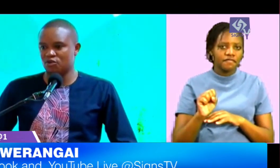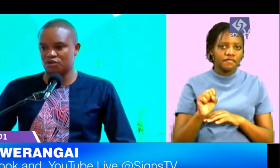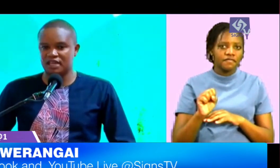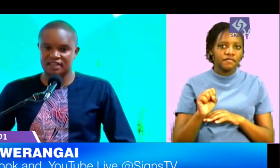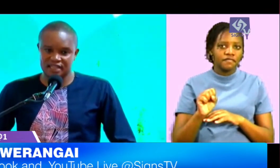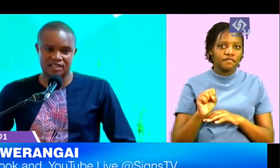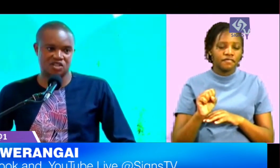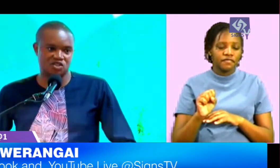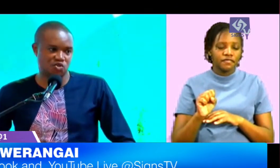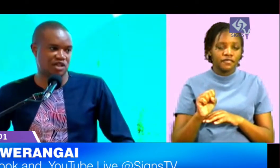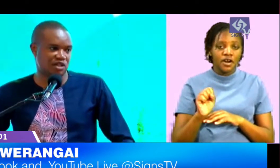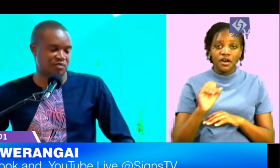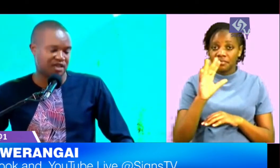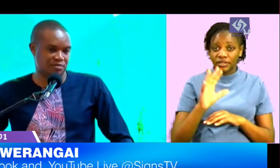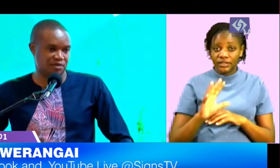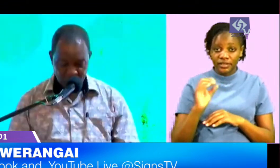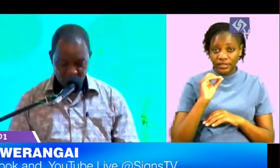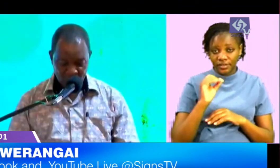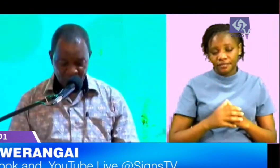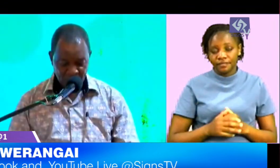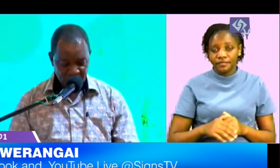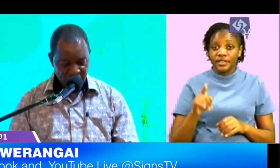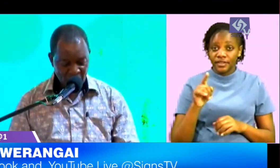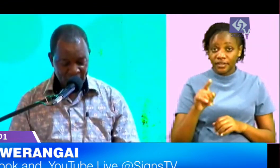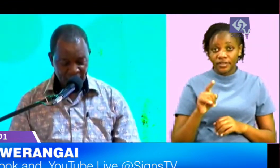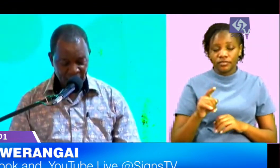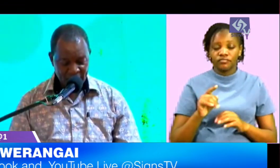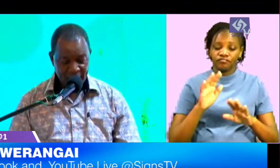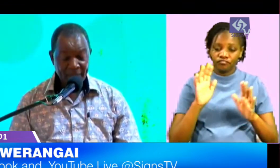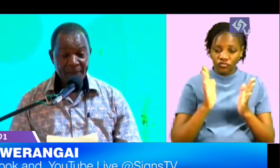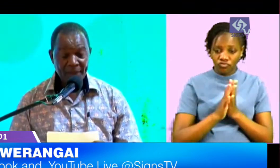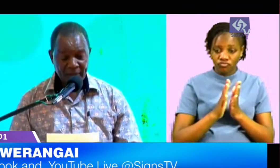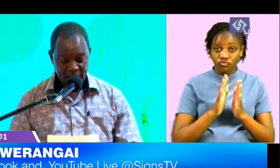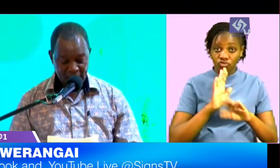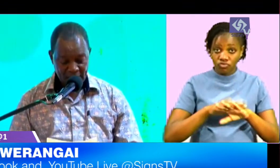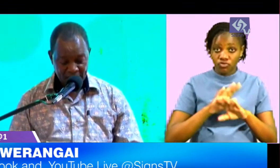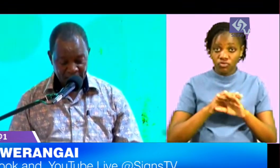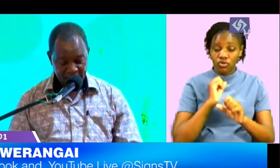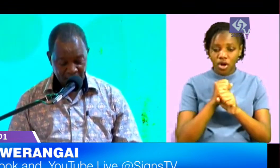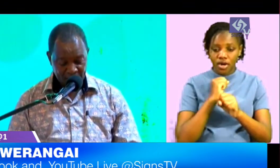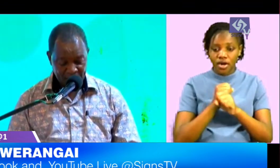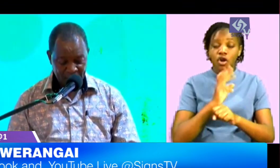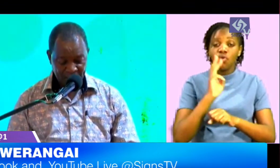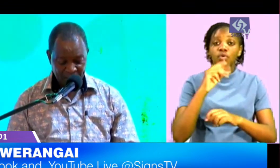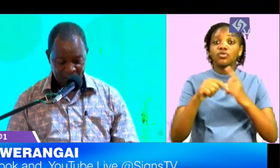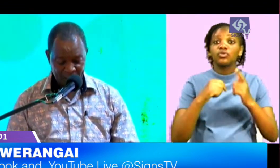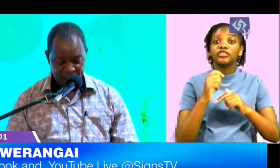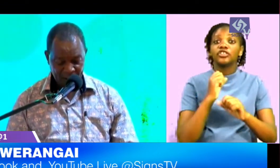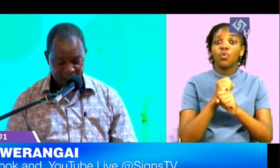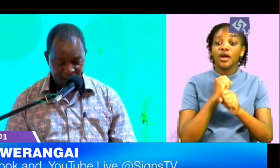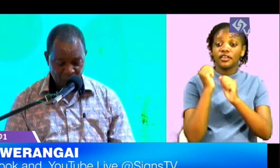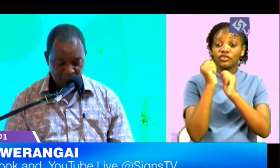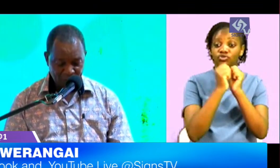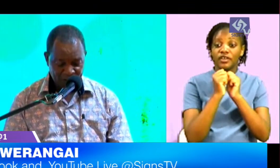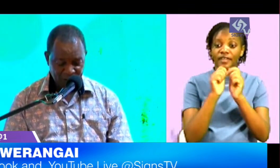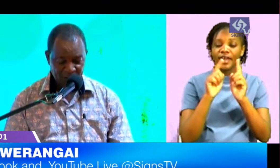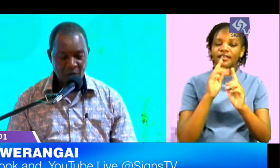growth, and this is truly recommendable. We shall continue working together and intensify our revenue mobilization